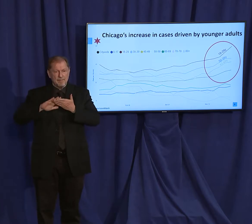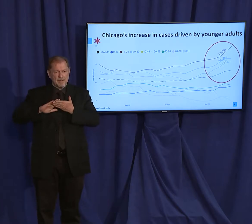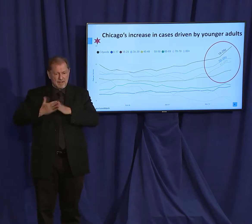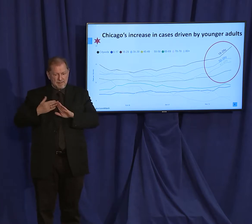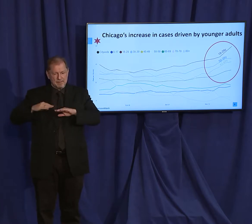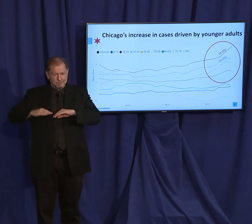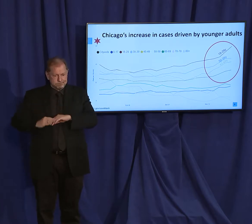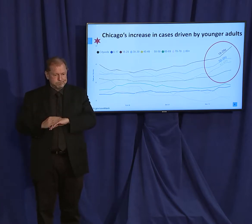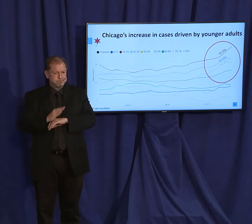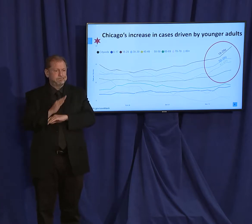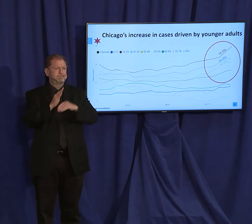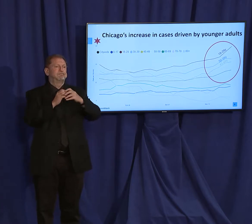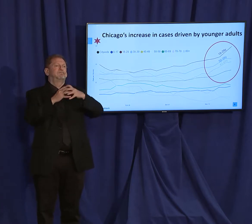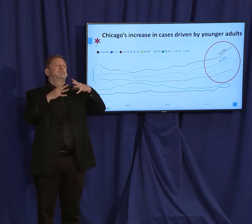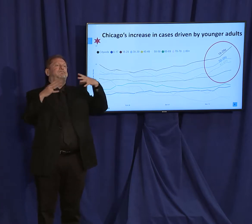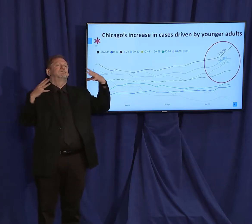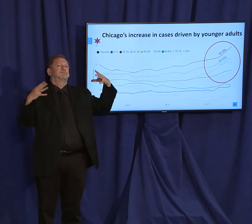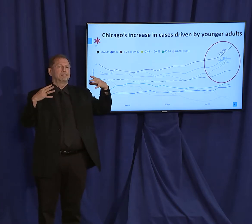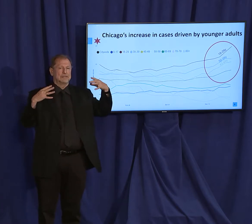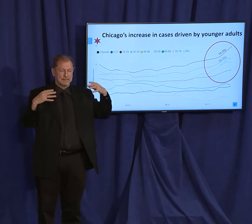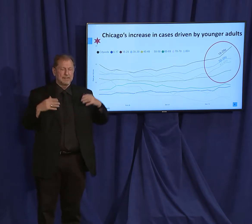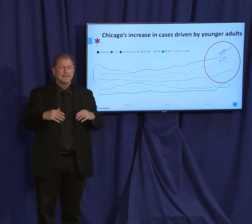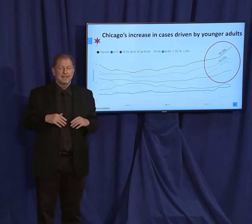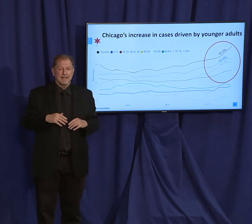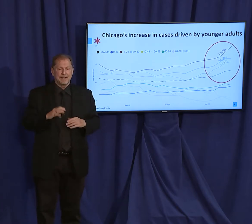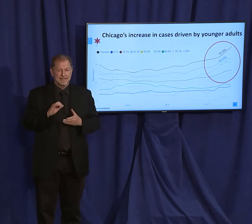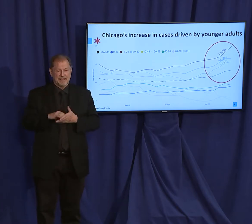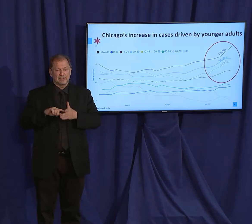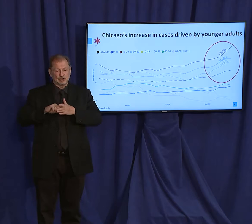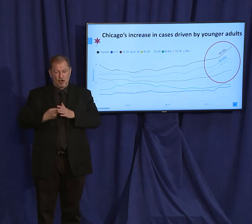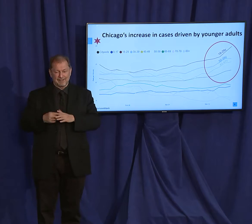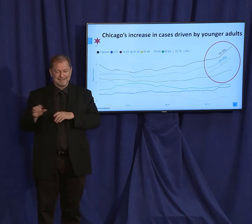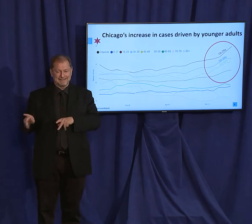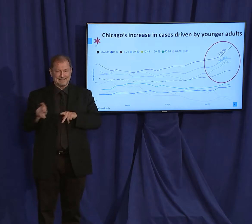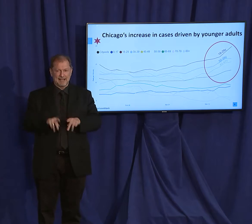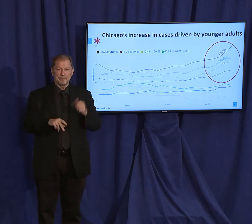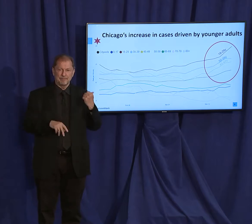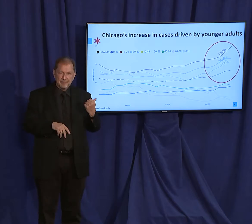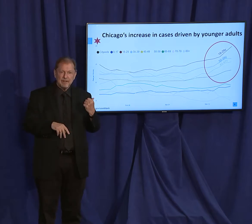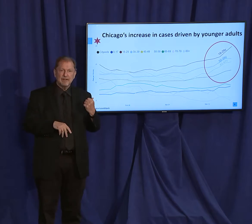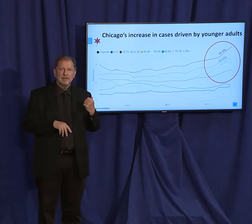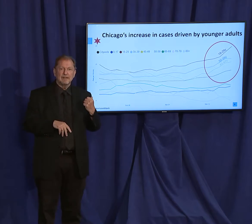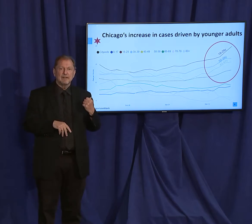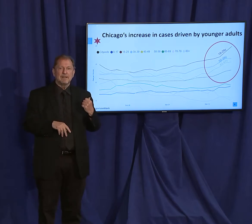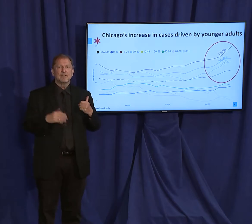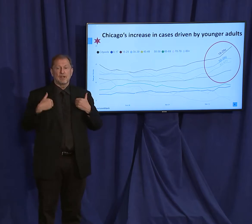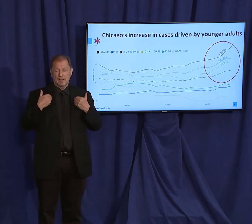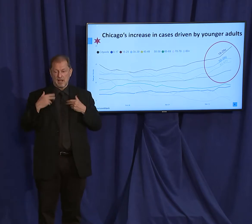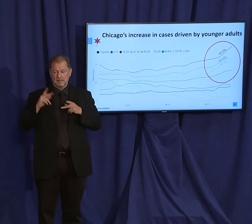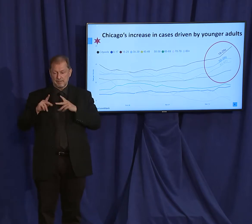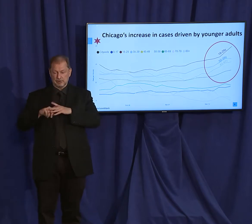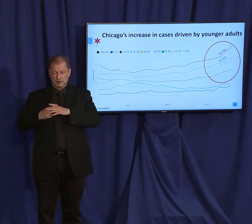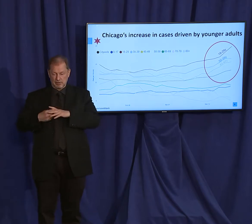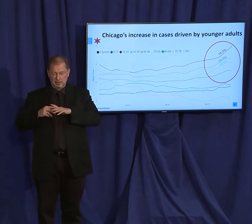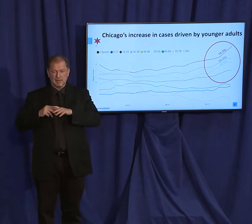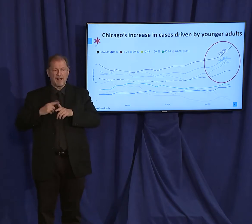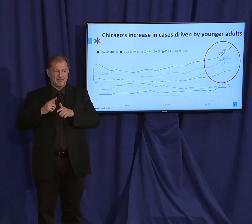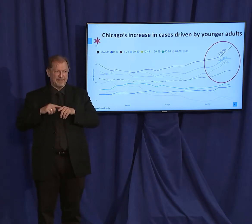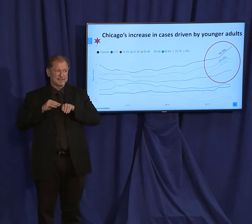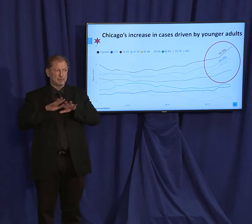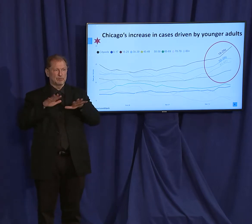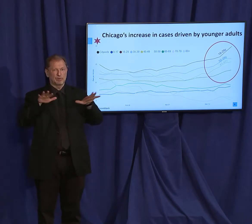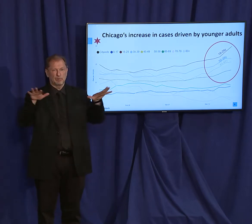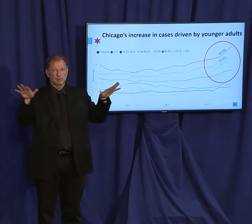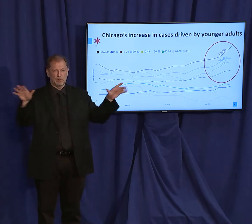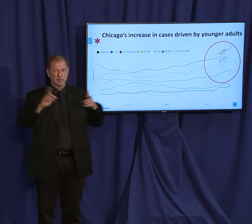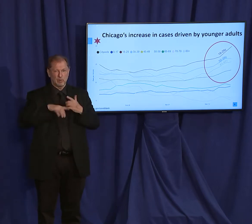our huge surge, it was really these same case rates in younger adults that started this. I am feeling more